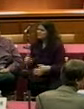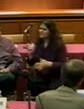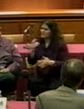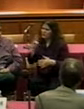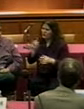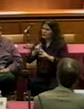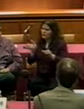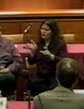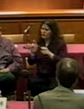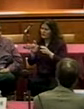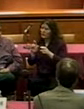Al and then Sherry.